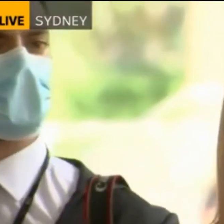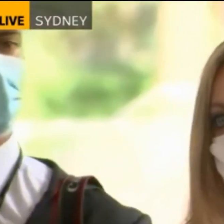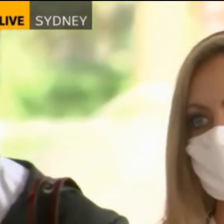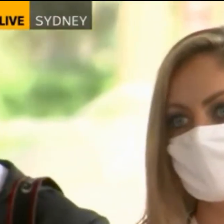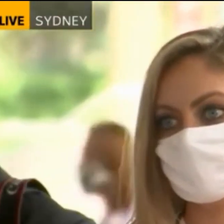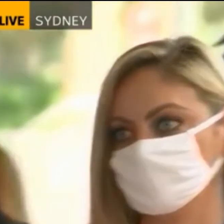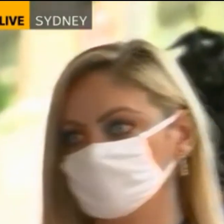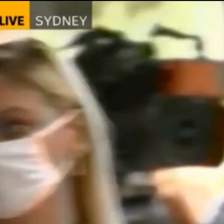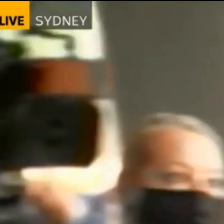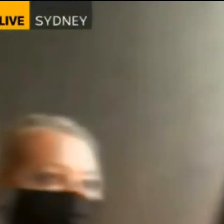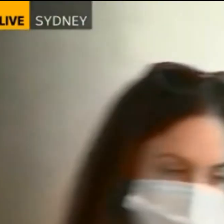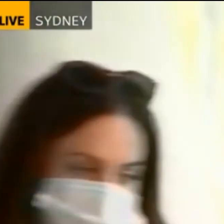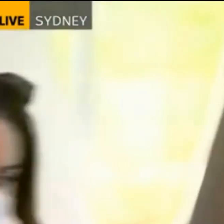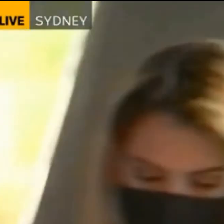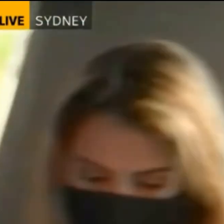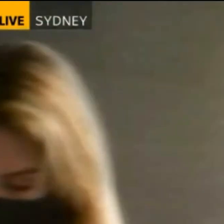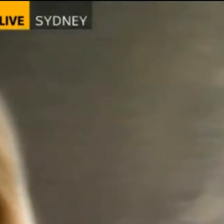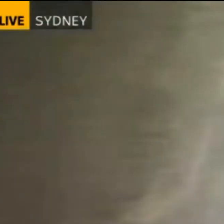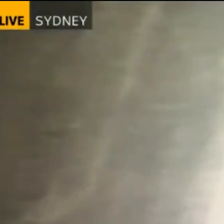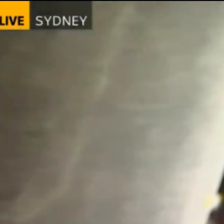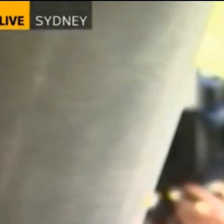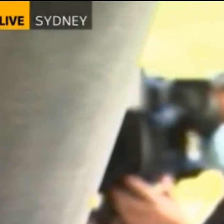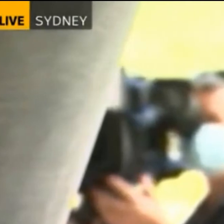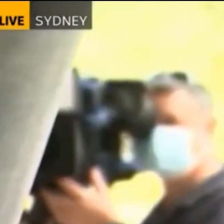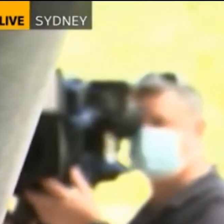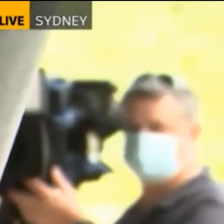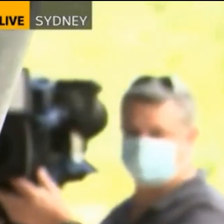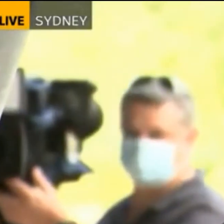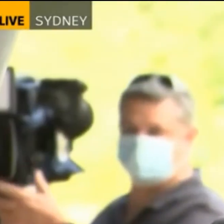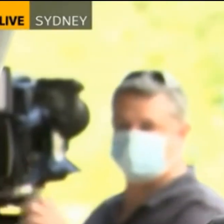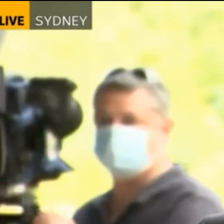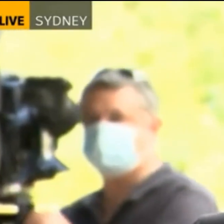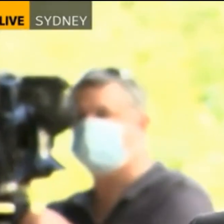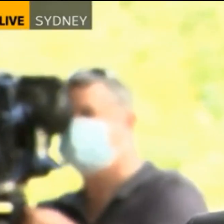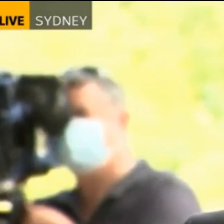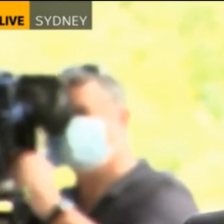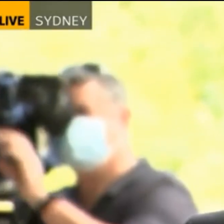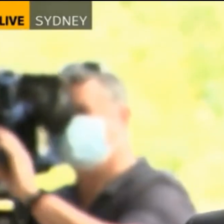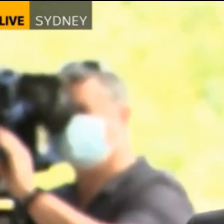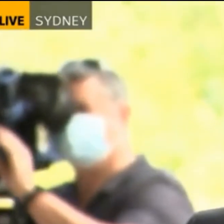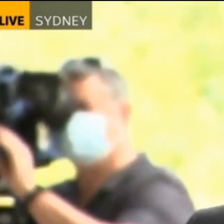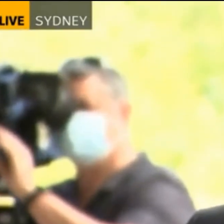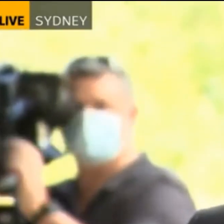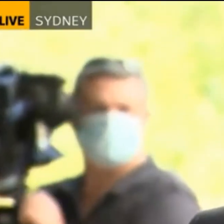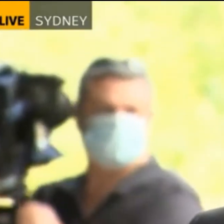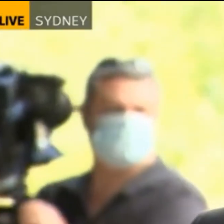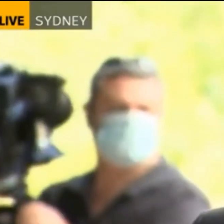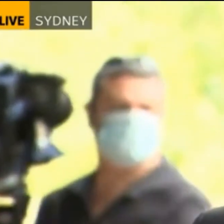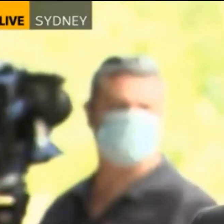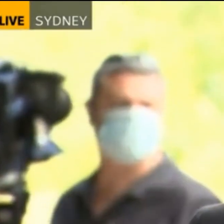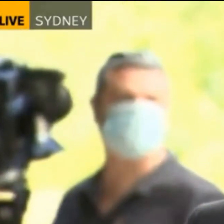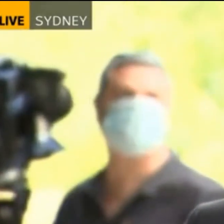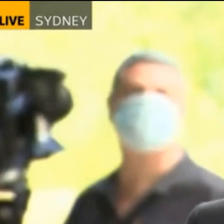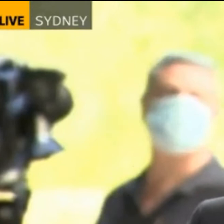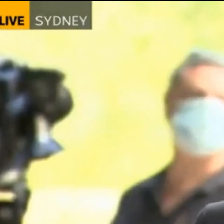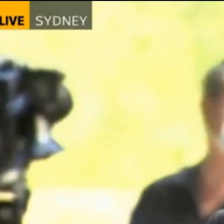Restrictions, Premier, in that context, what would you say to other state and territory leaders in regards to the